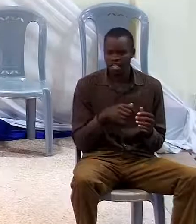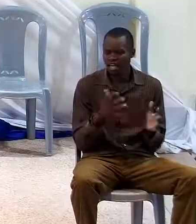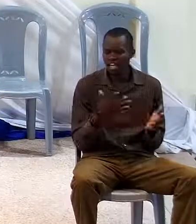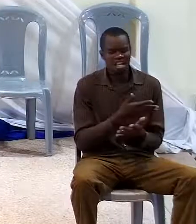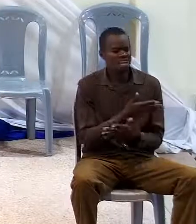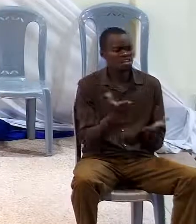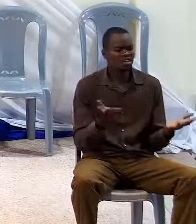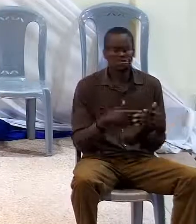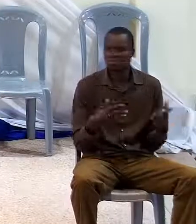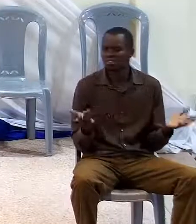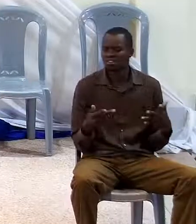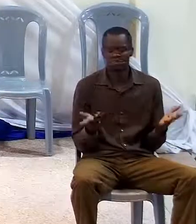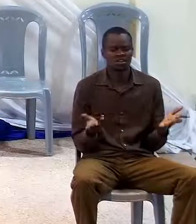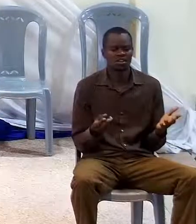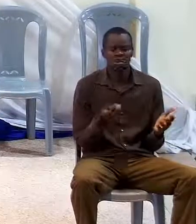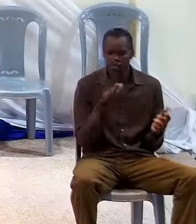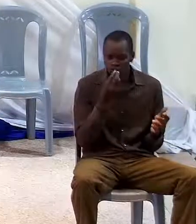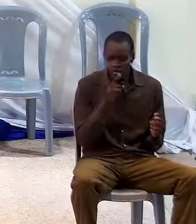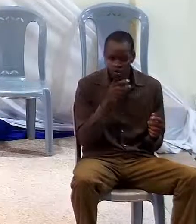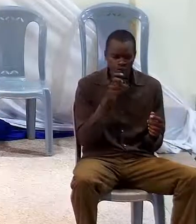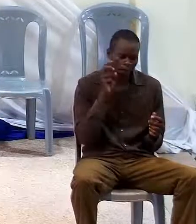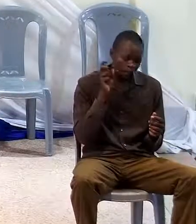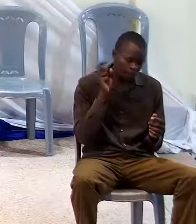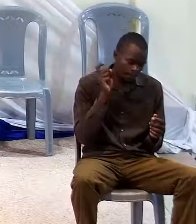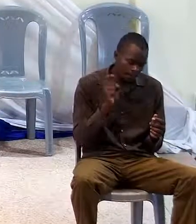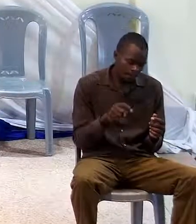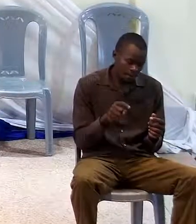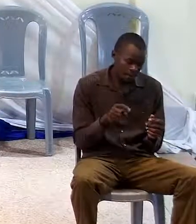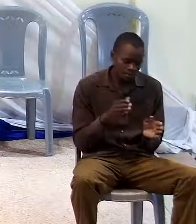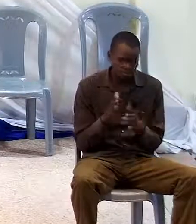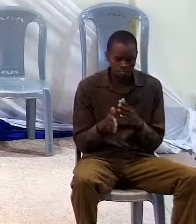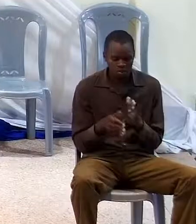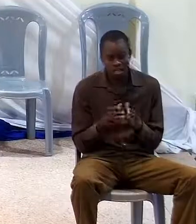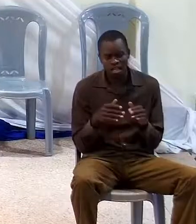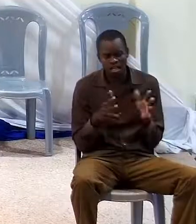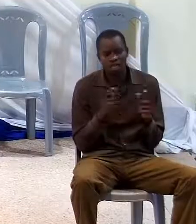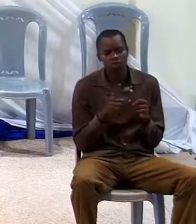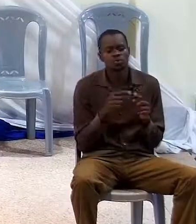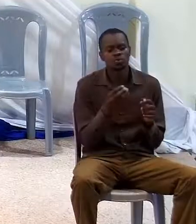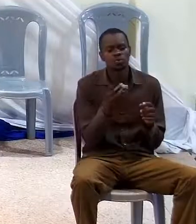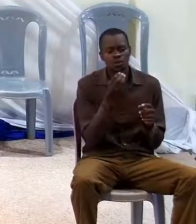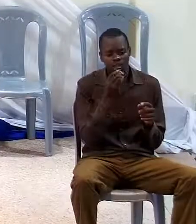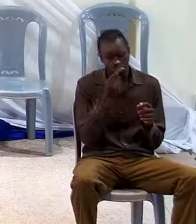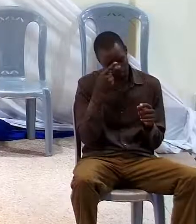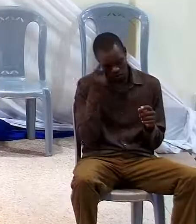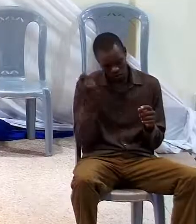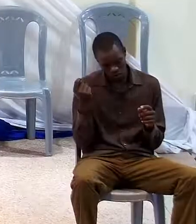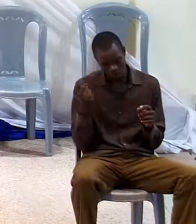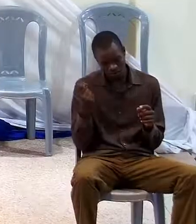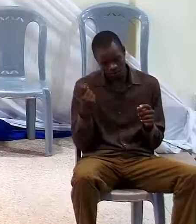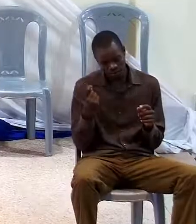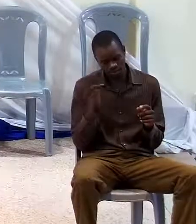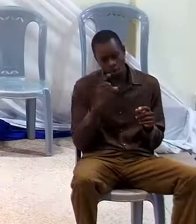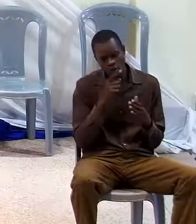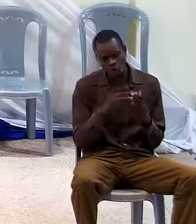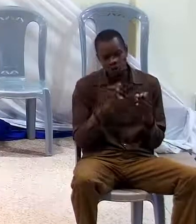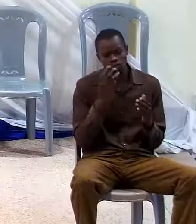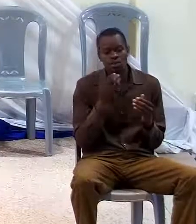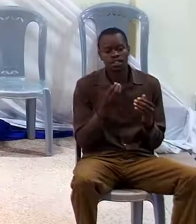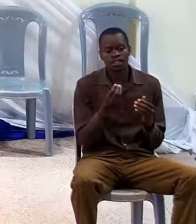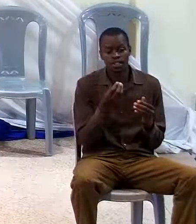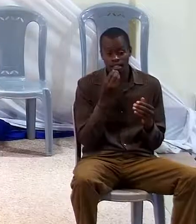plan how we eat, because what we eat, now we are getting to know, it